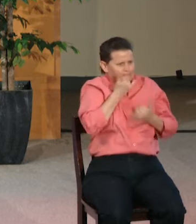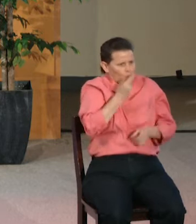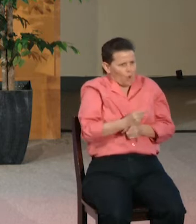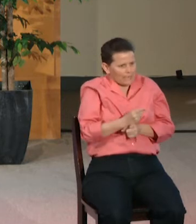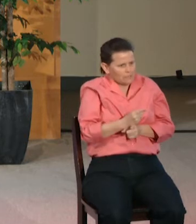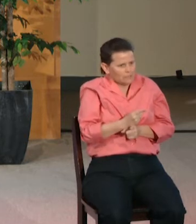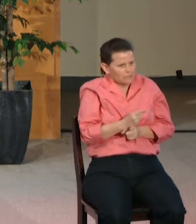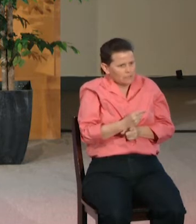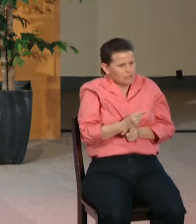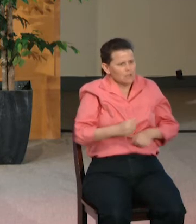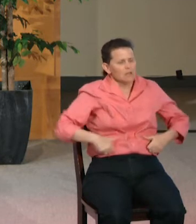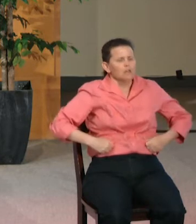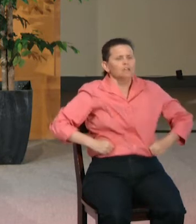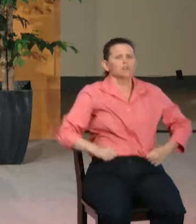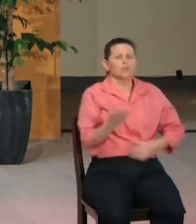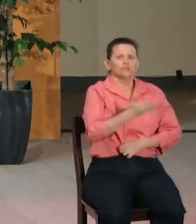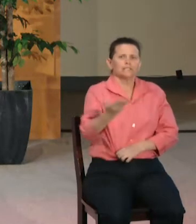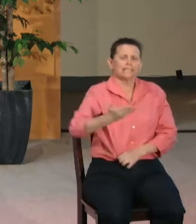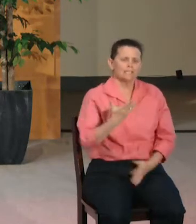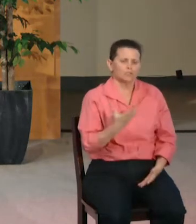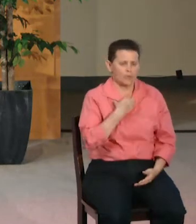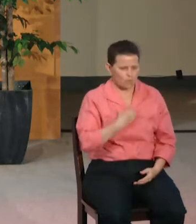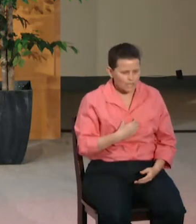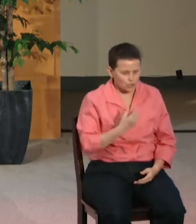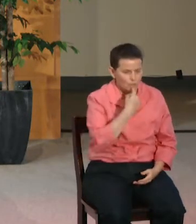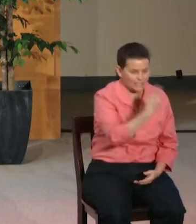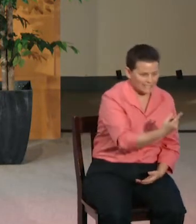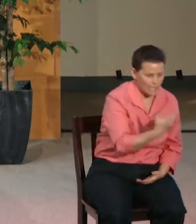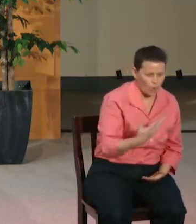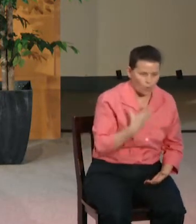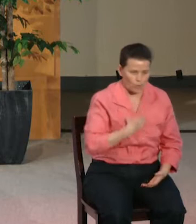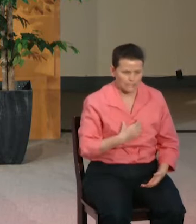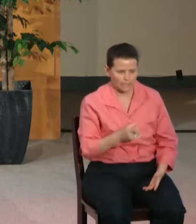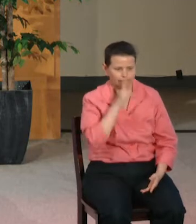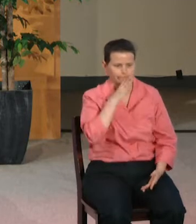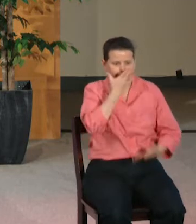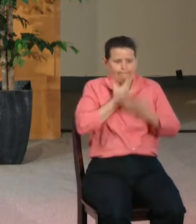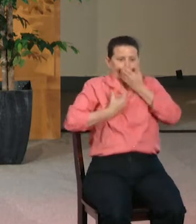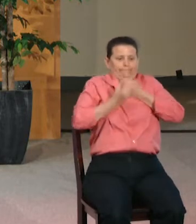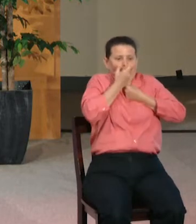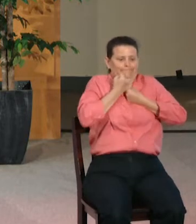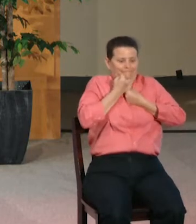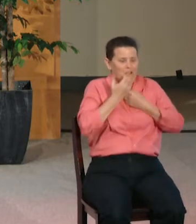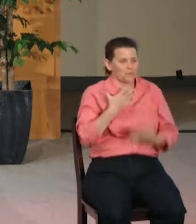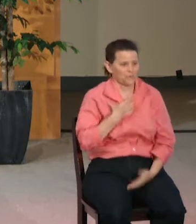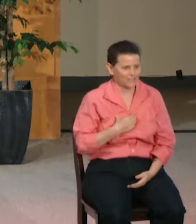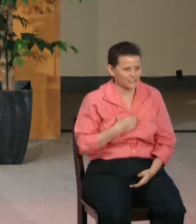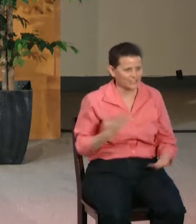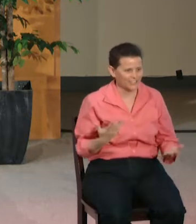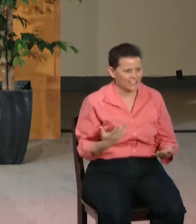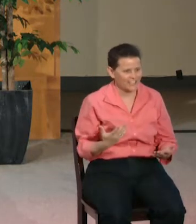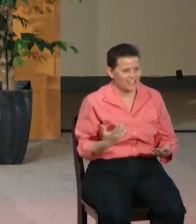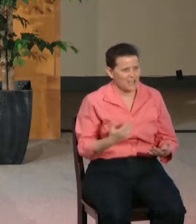have said, things that you wish you wouldn't have said, right? Y'all had those moments and everything. Times of action, when you